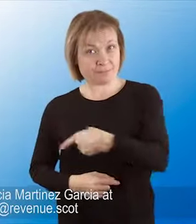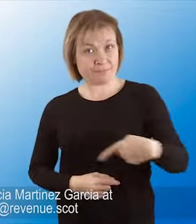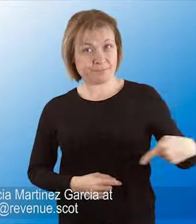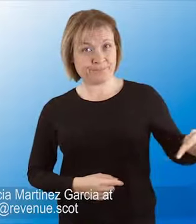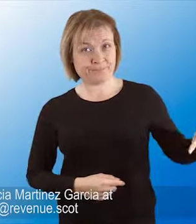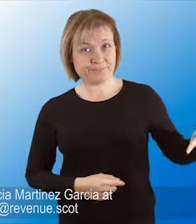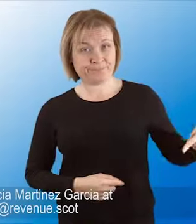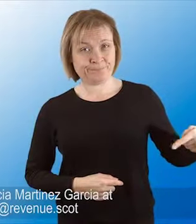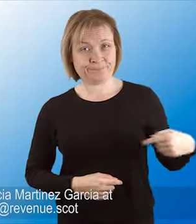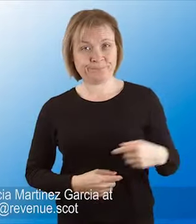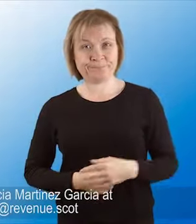bsl@revenuescotland.gsi.gov.uk.